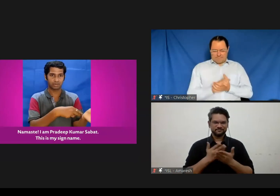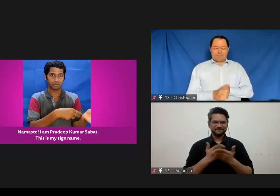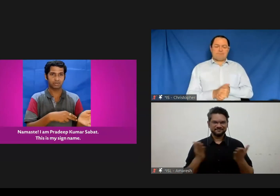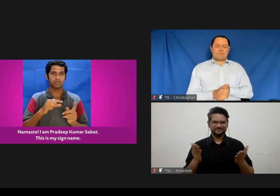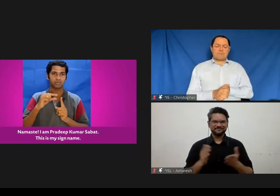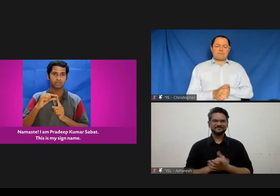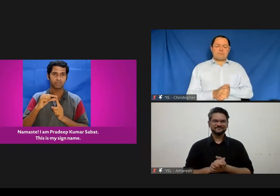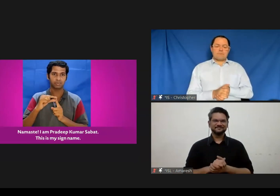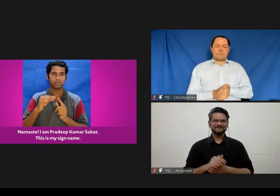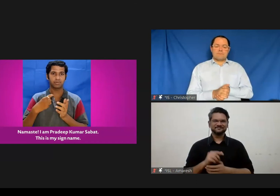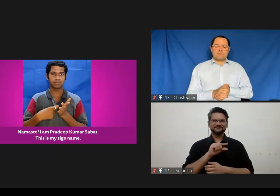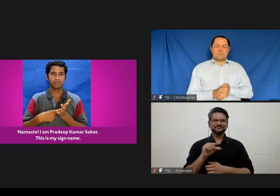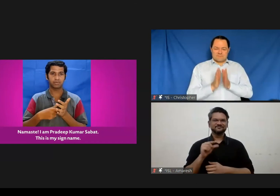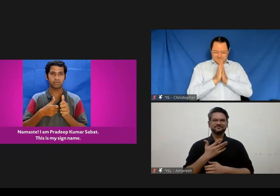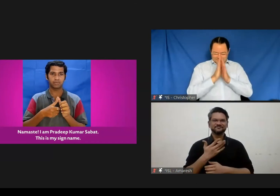Mona,